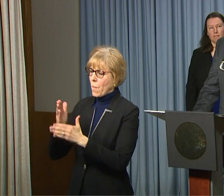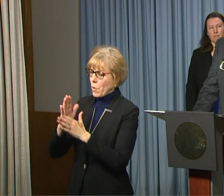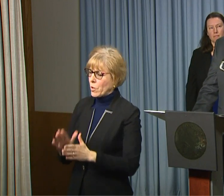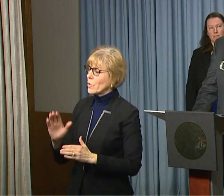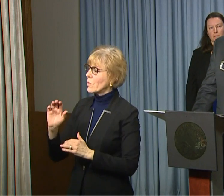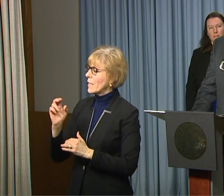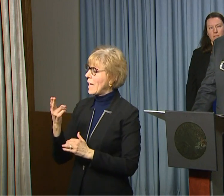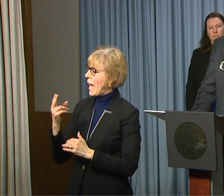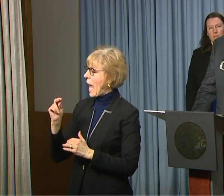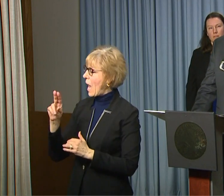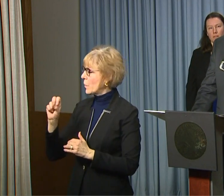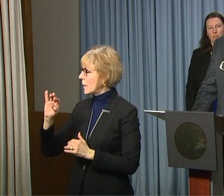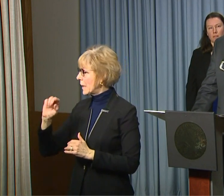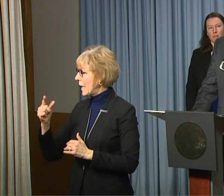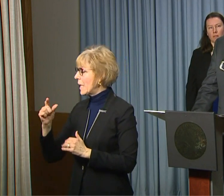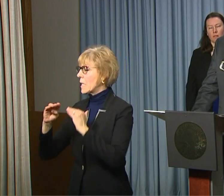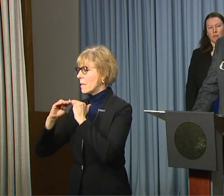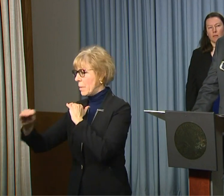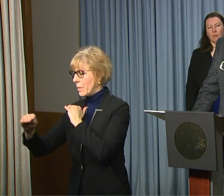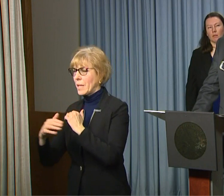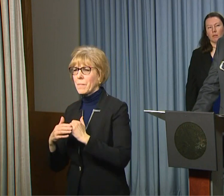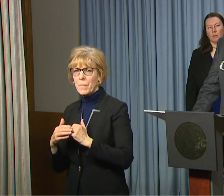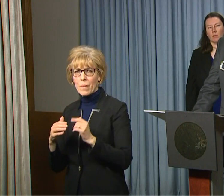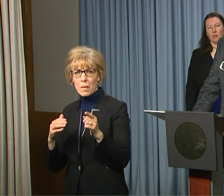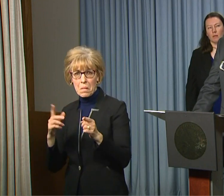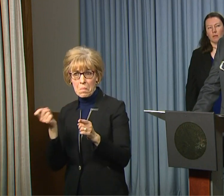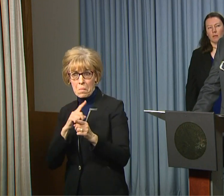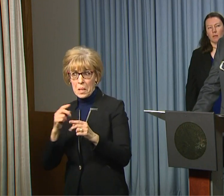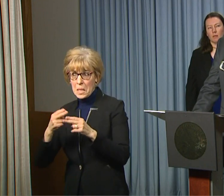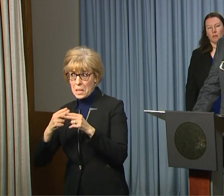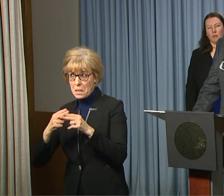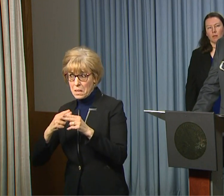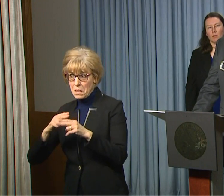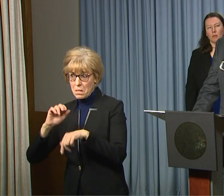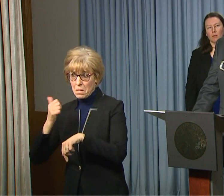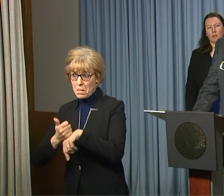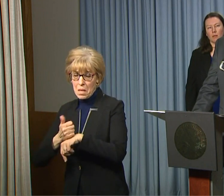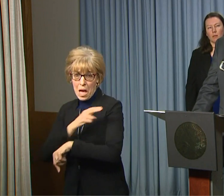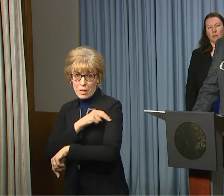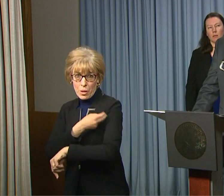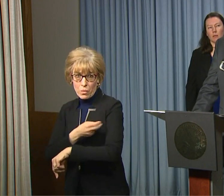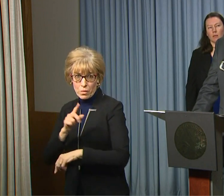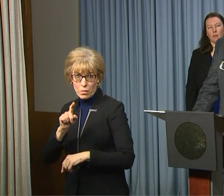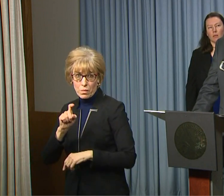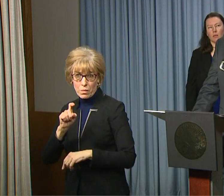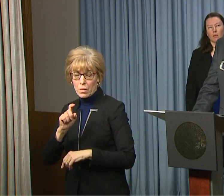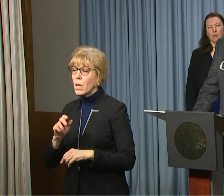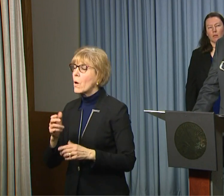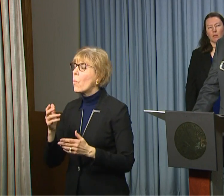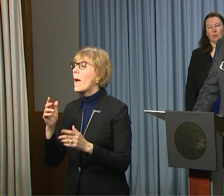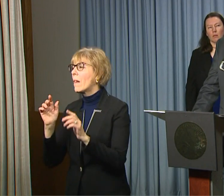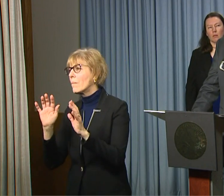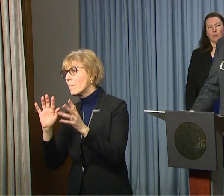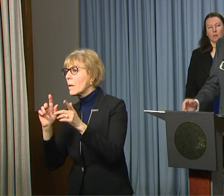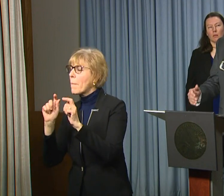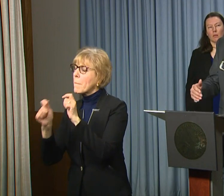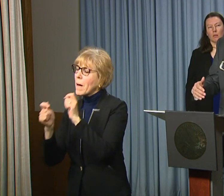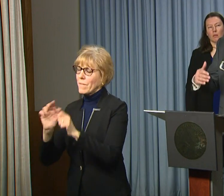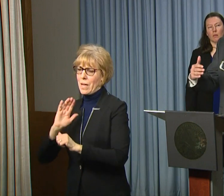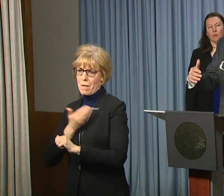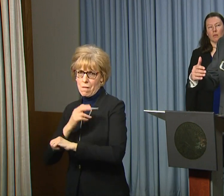Fisher. And temporary hospitals? Well, I think modified hospitals, I would say, where